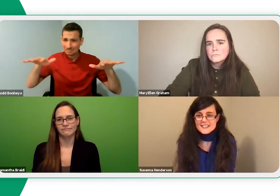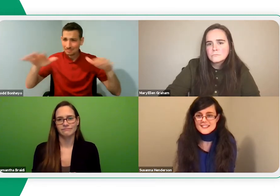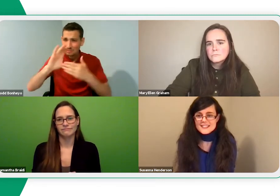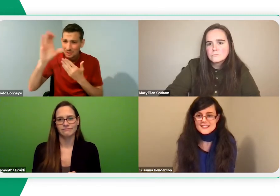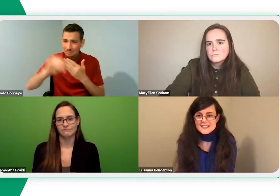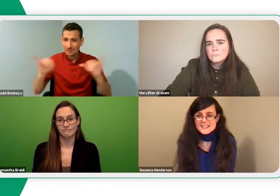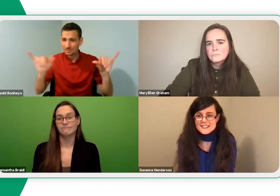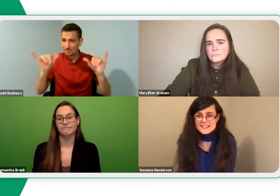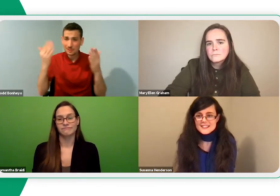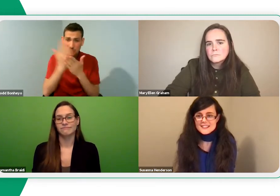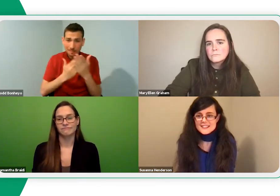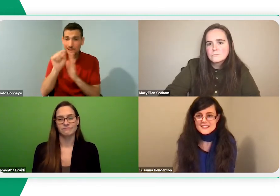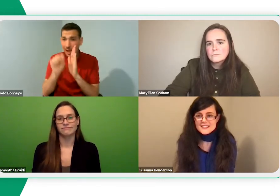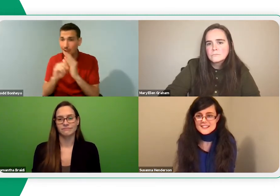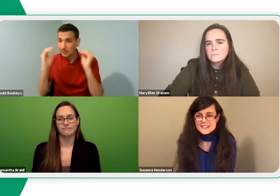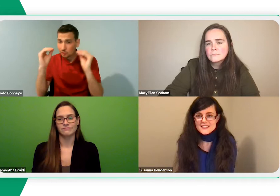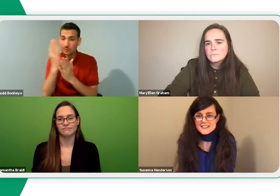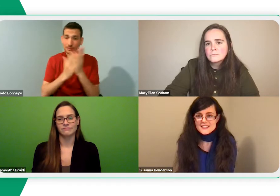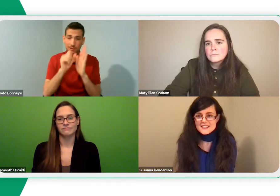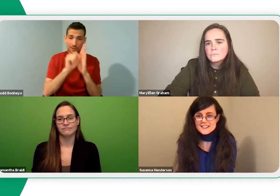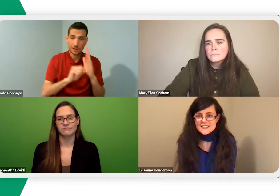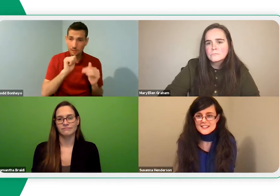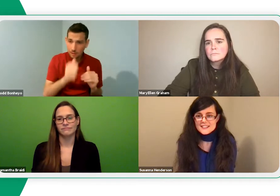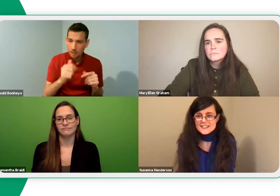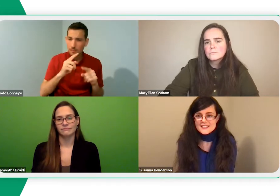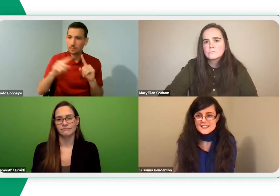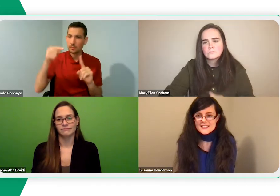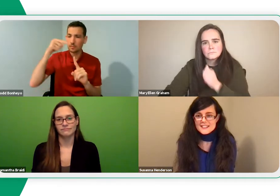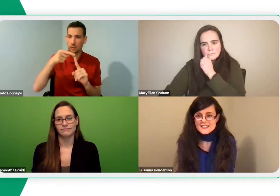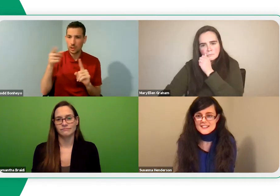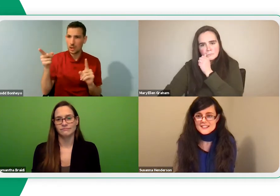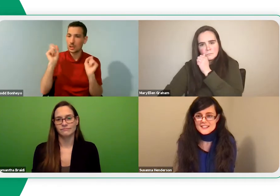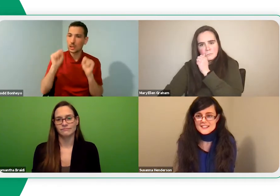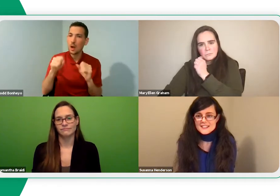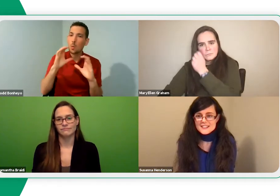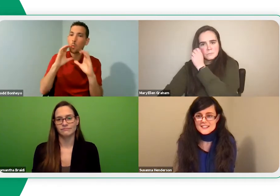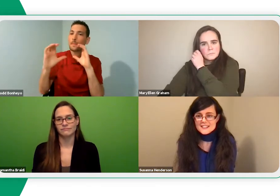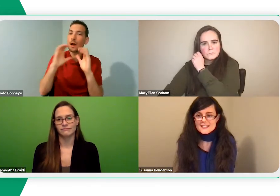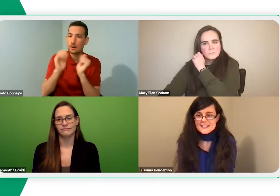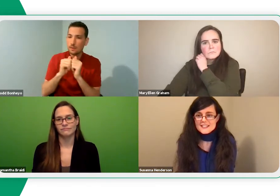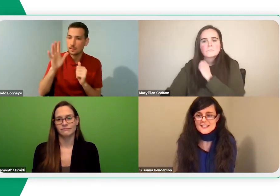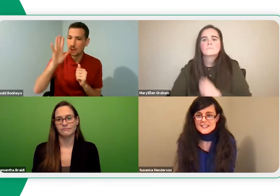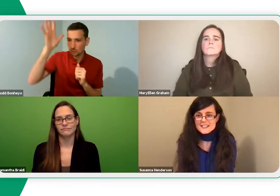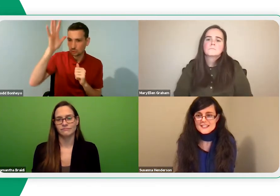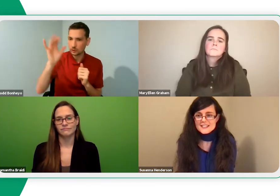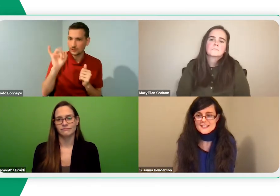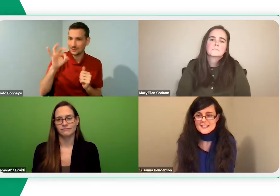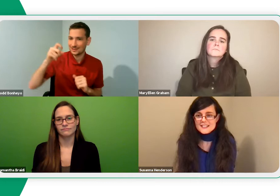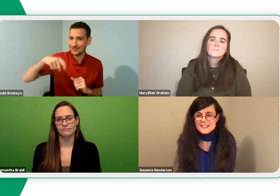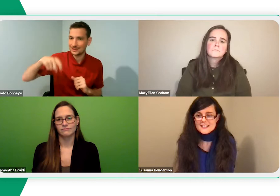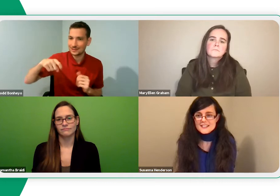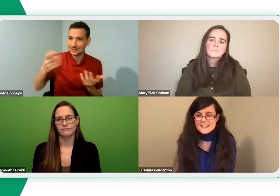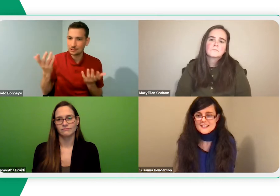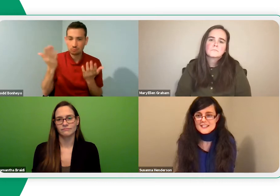Like we had mentioned, deaf and hearing, everybody has the same curriculum. Some states teach certain things, other states don't. But if you